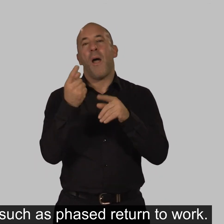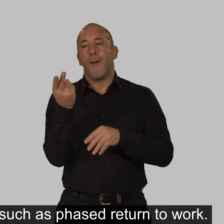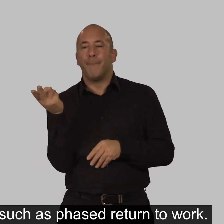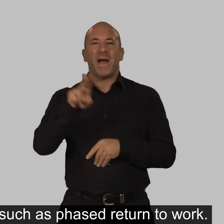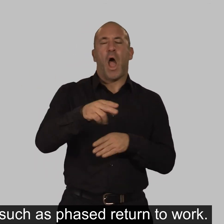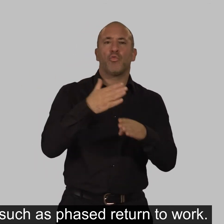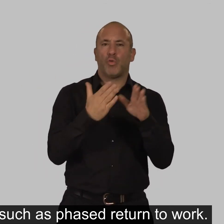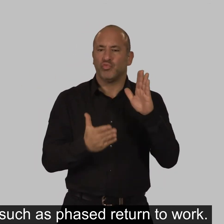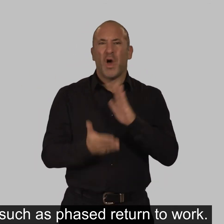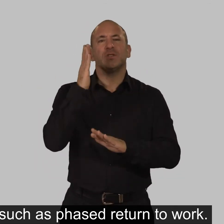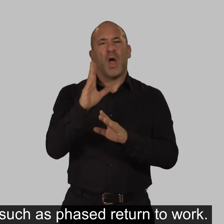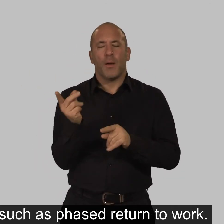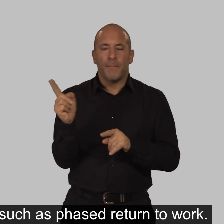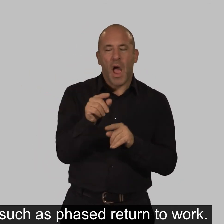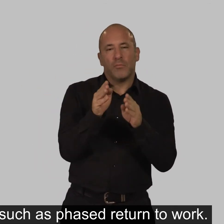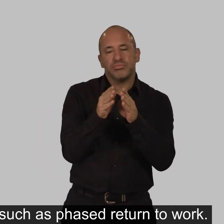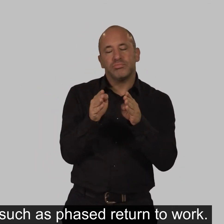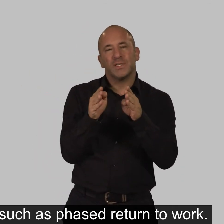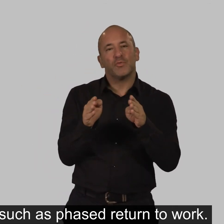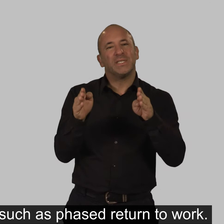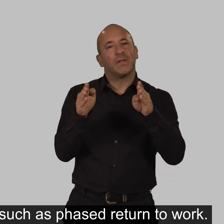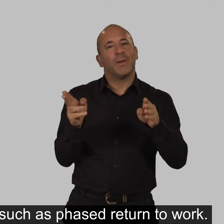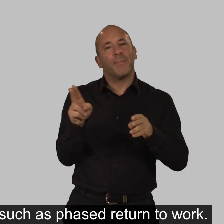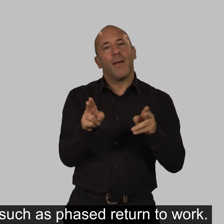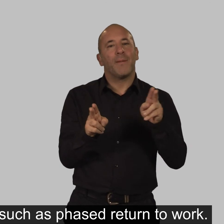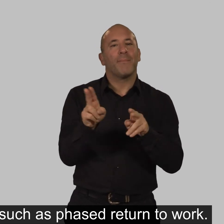working, such as phased return to work.